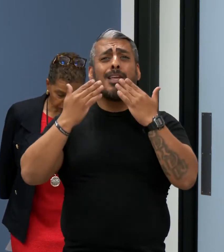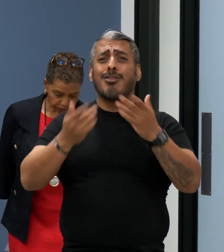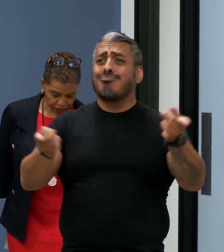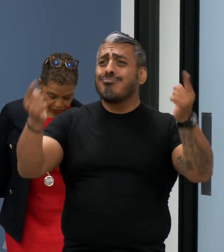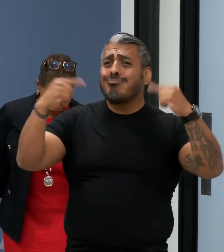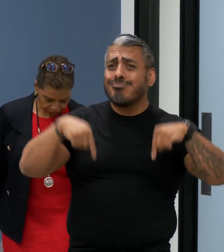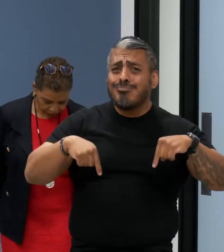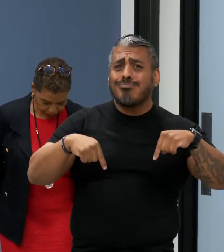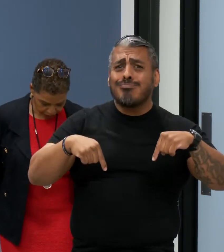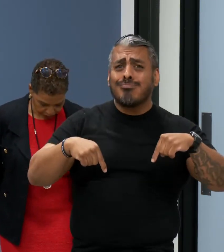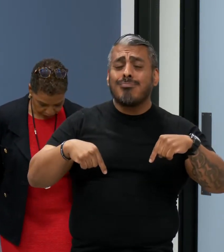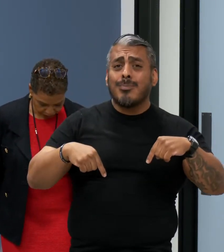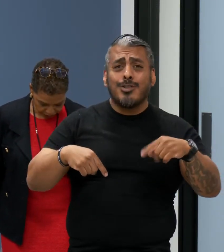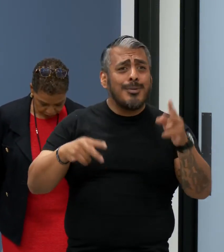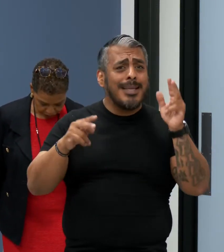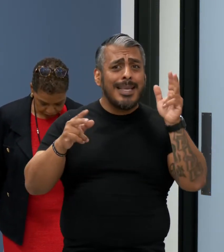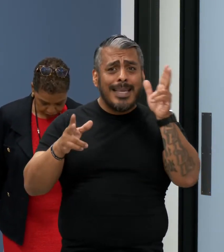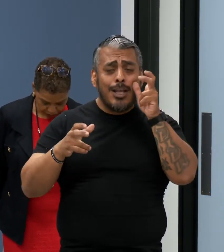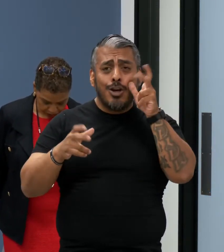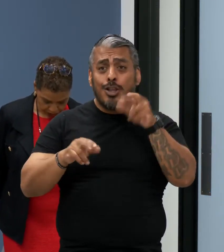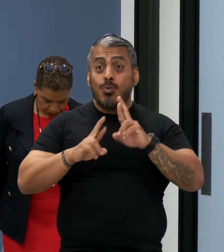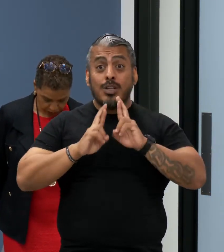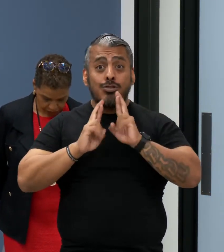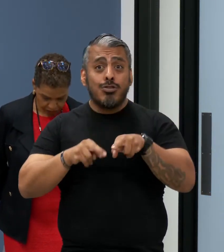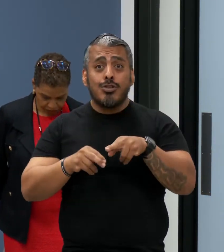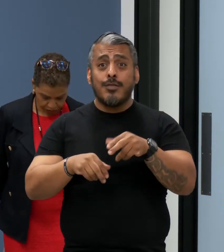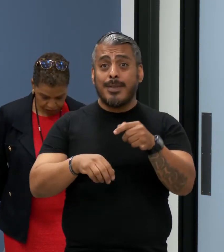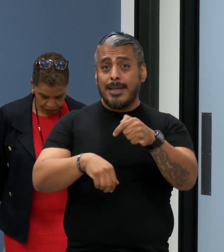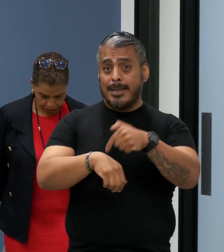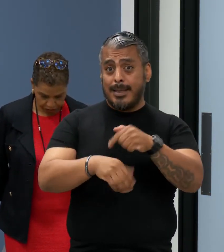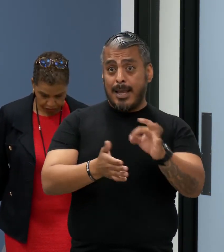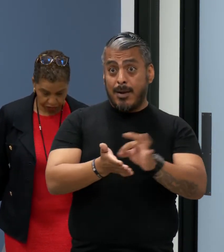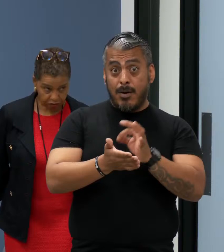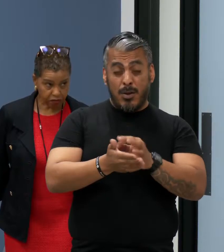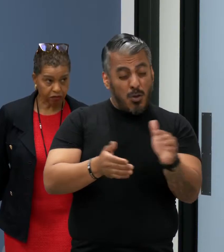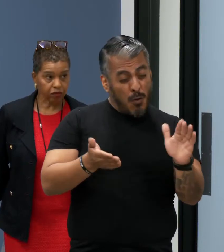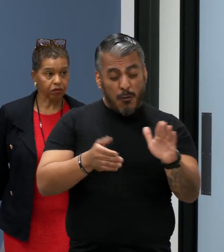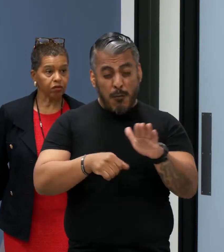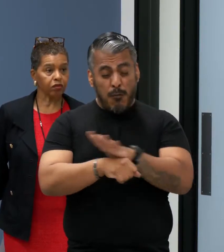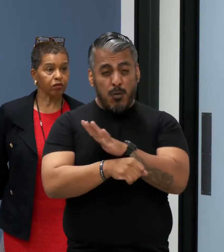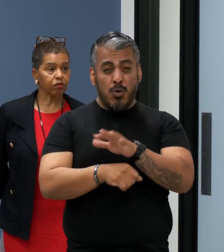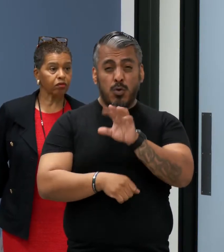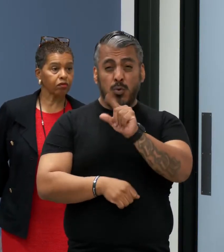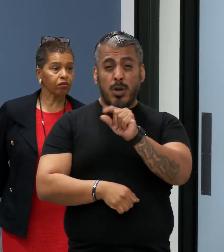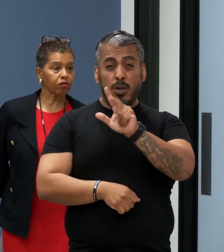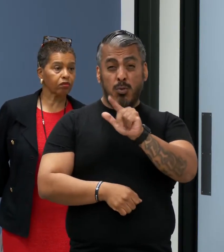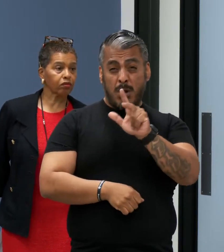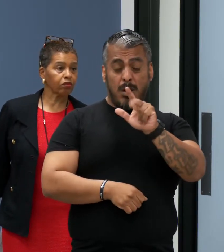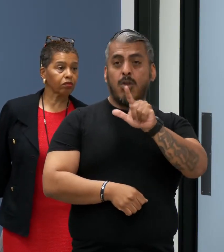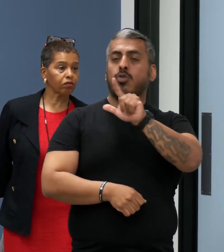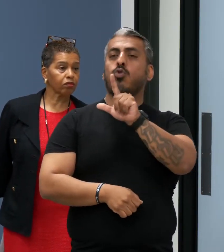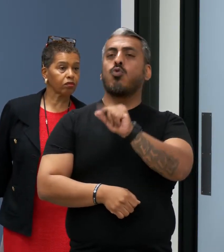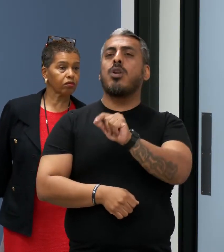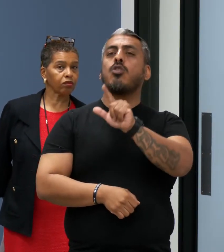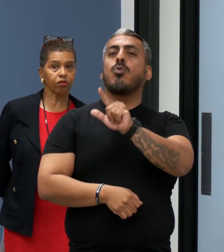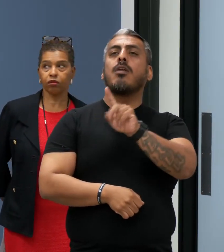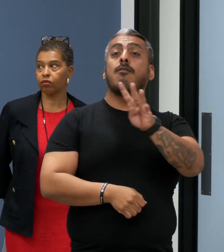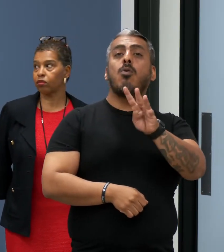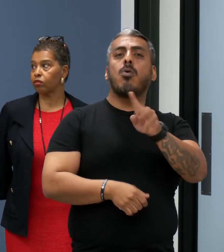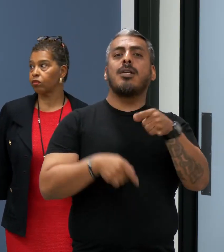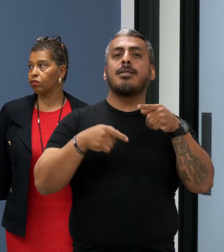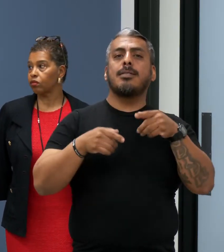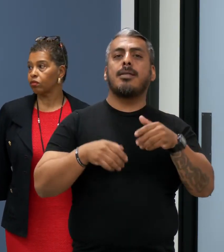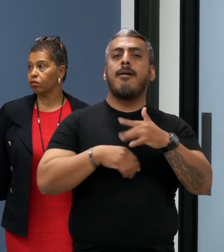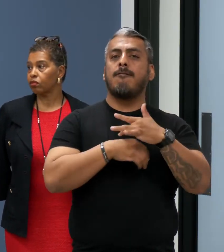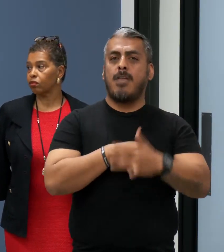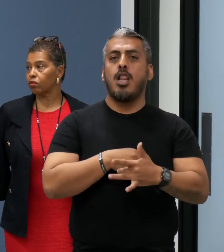joining us here today to hear the results of the point-in-time count. The full 2024 report is now available at